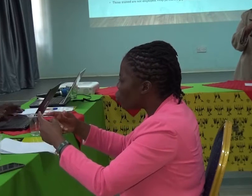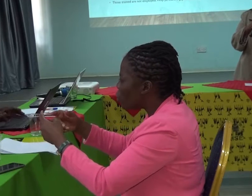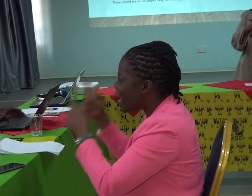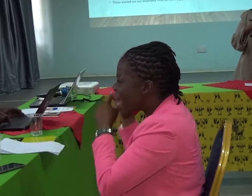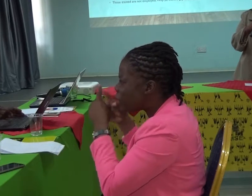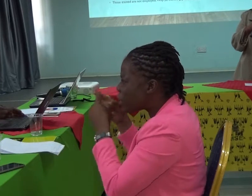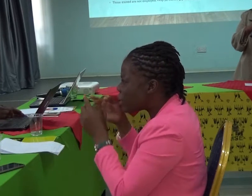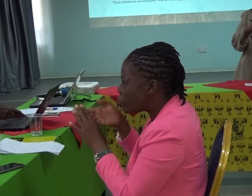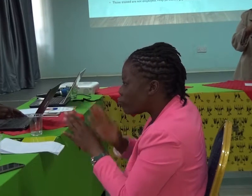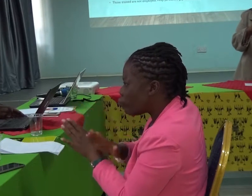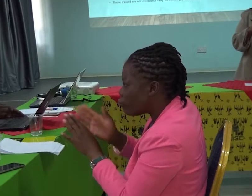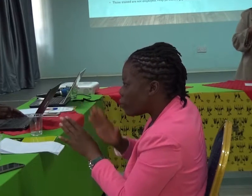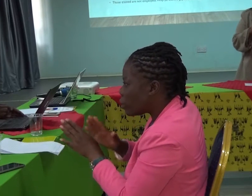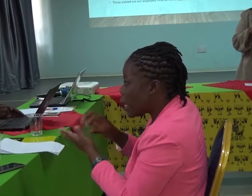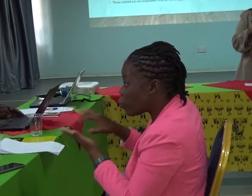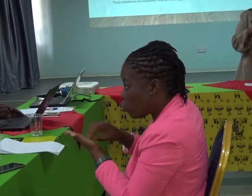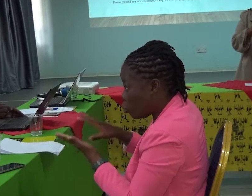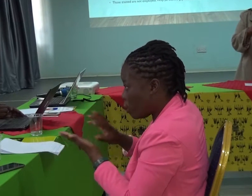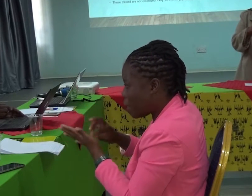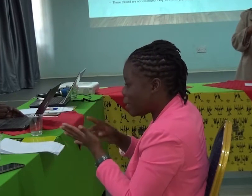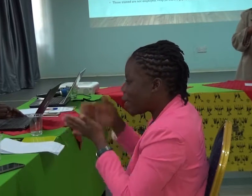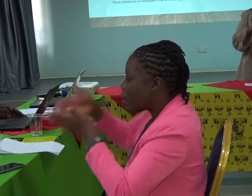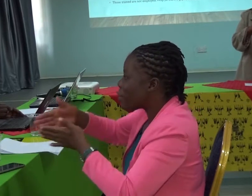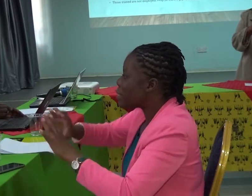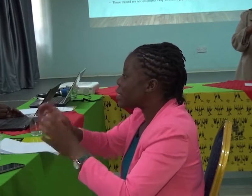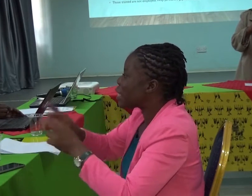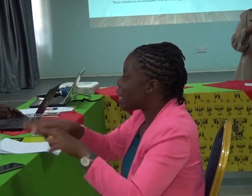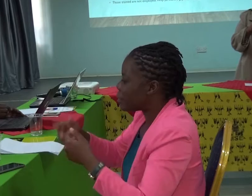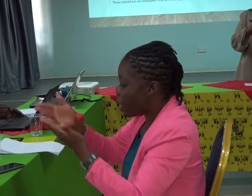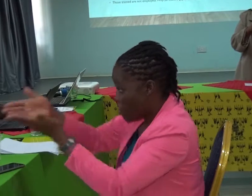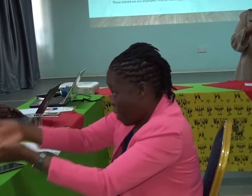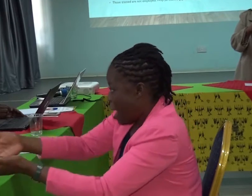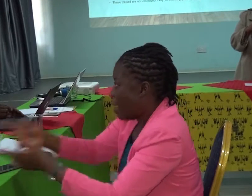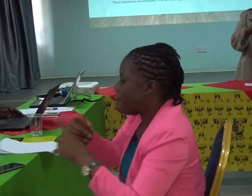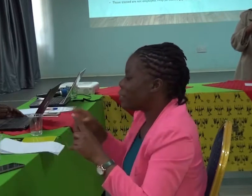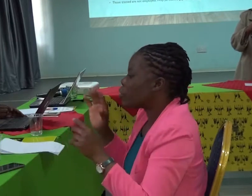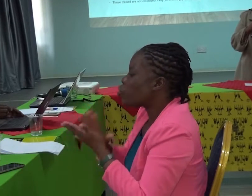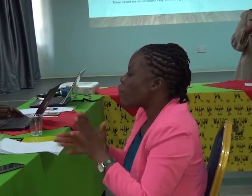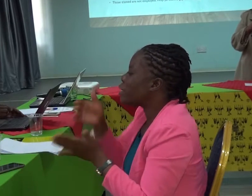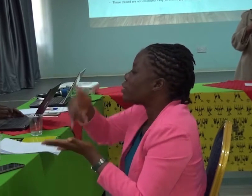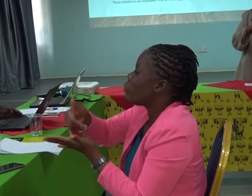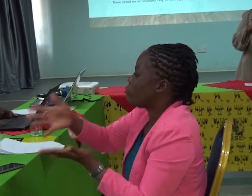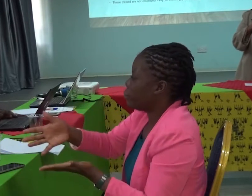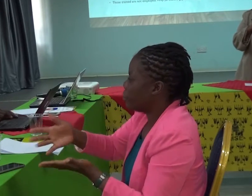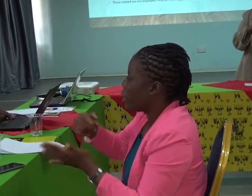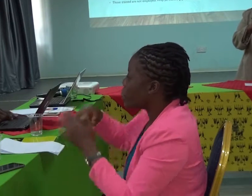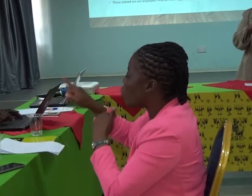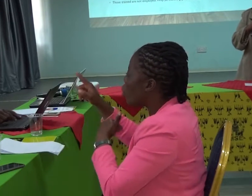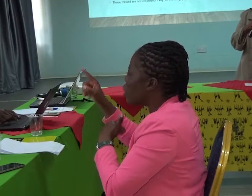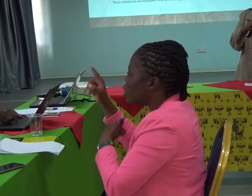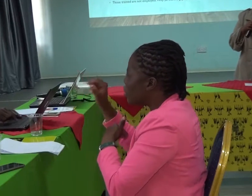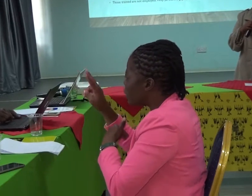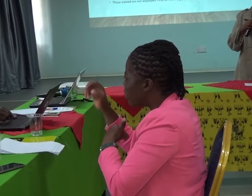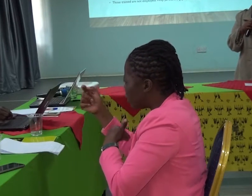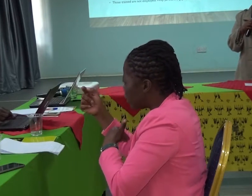are present in class. It begins, it ends there. We found them in Tibet institutions. We found them in national polytechnics. But what